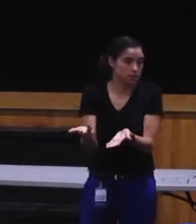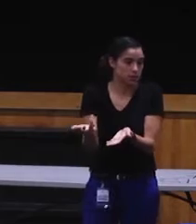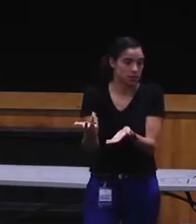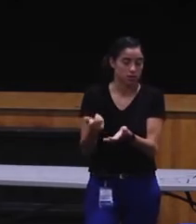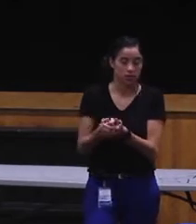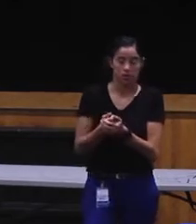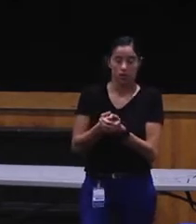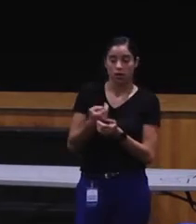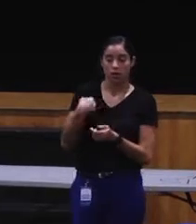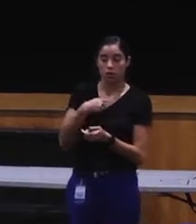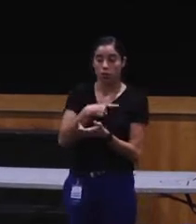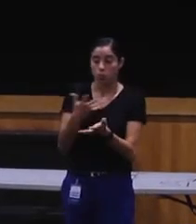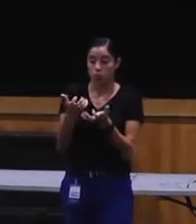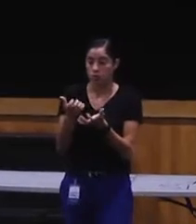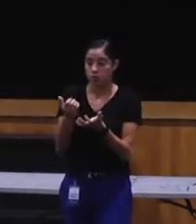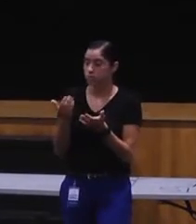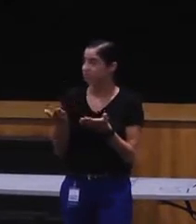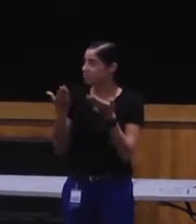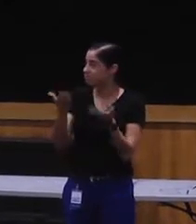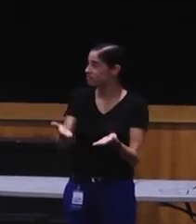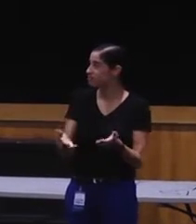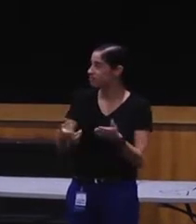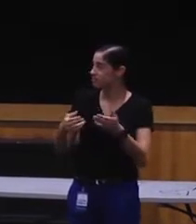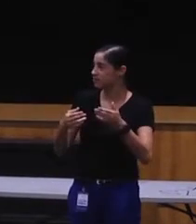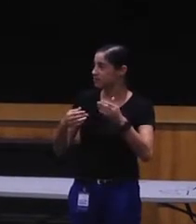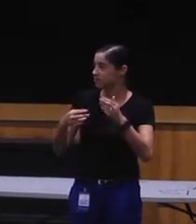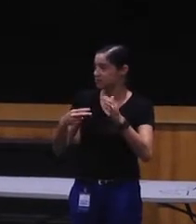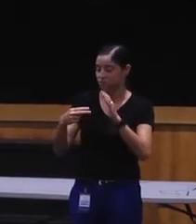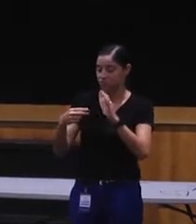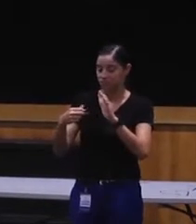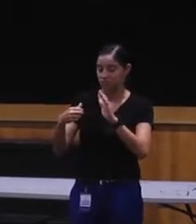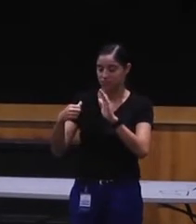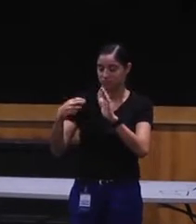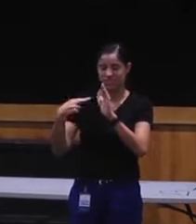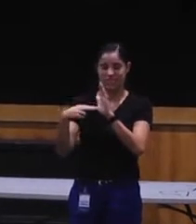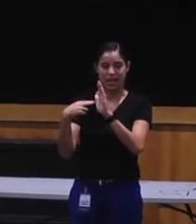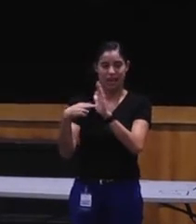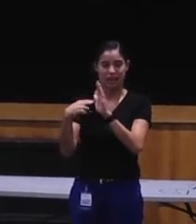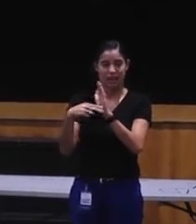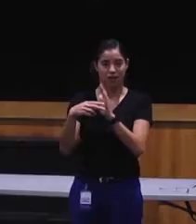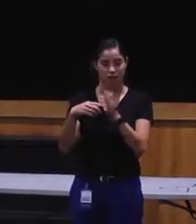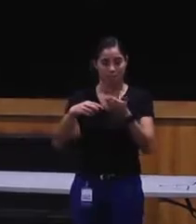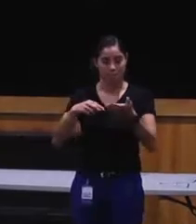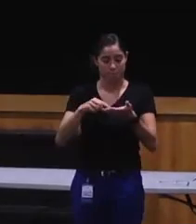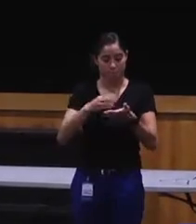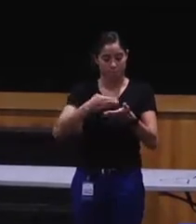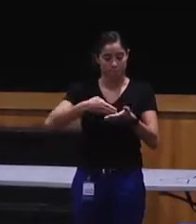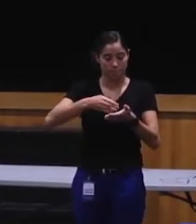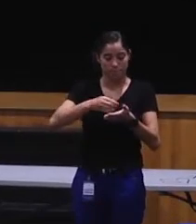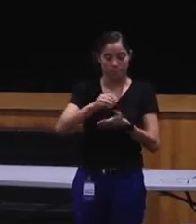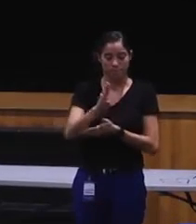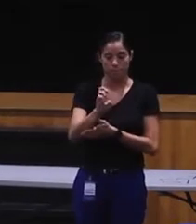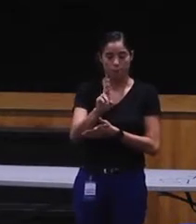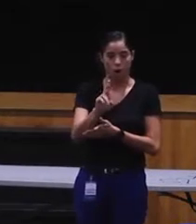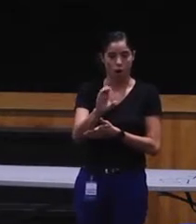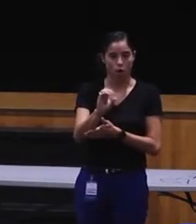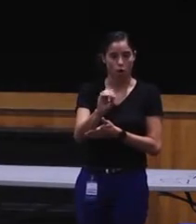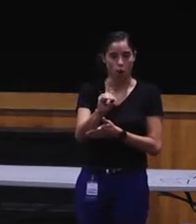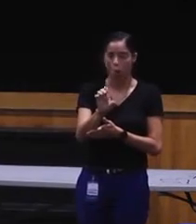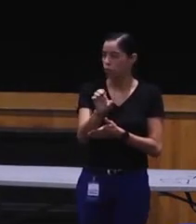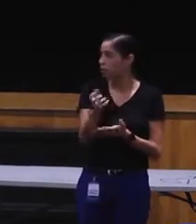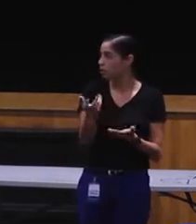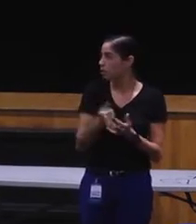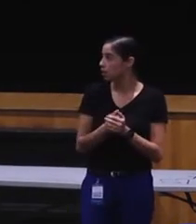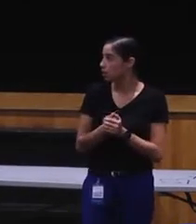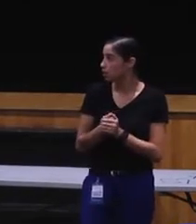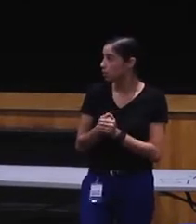the opportunity to do the scanning with the barcode and that kind of stuff, very expensive. That way when people come in, they scan. If they're good,